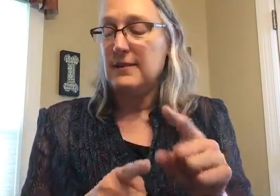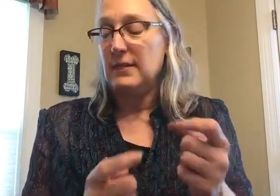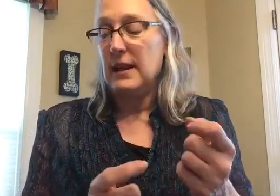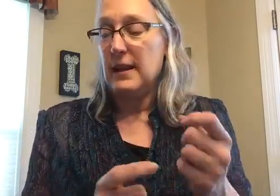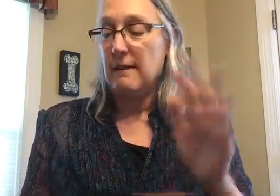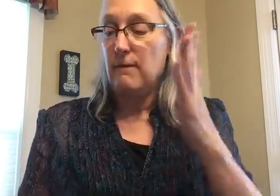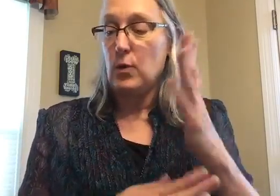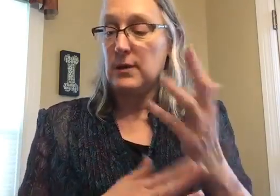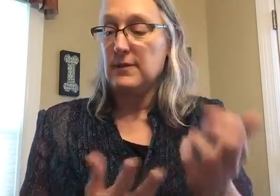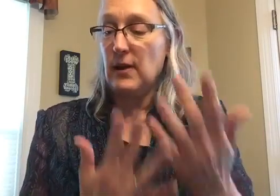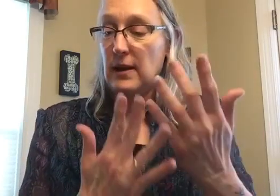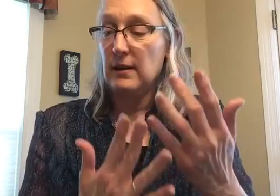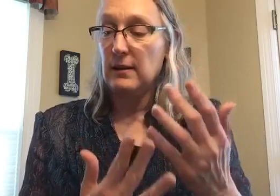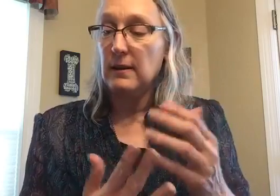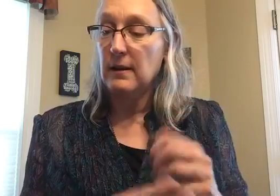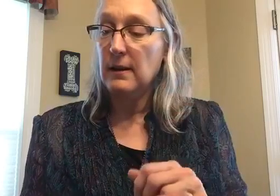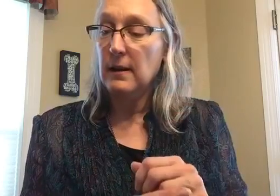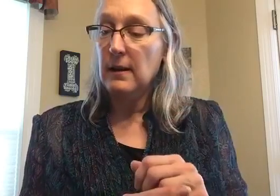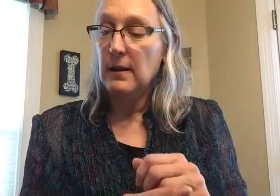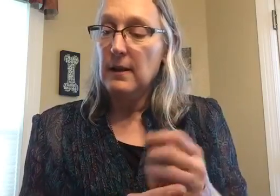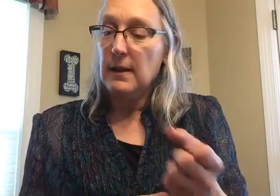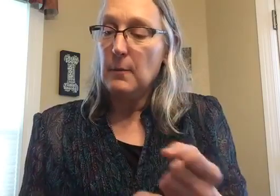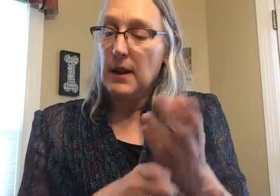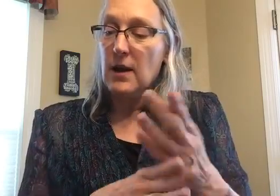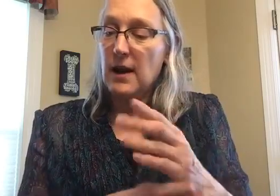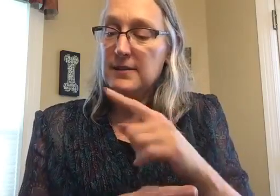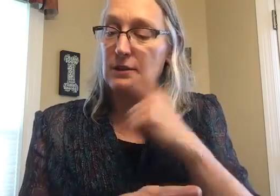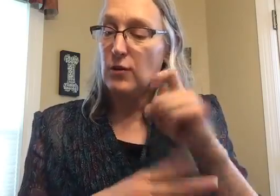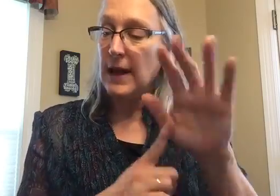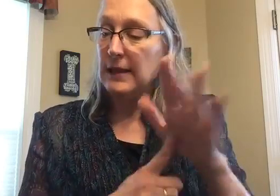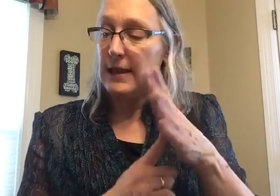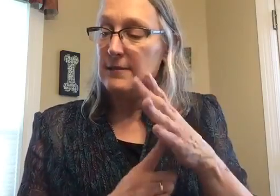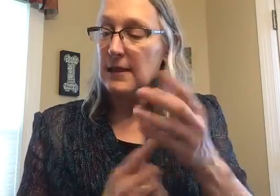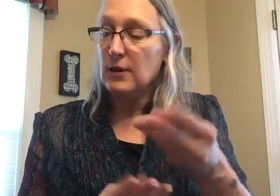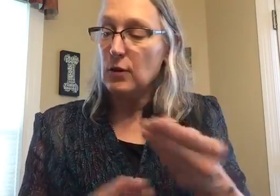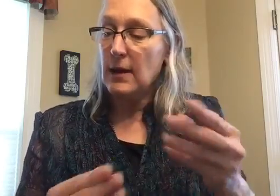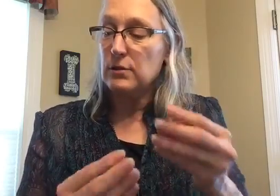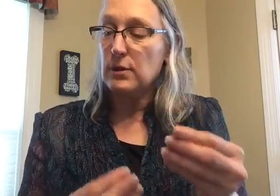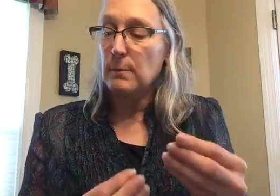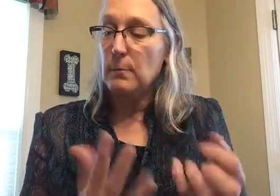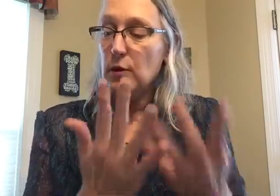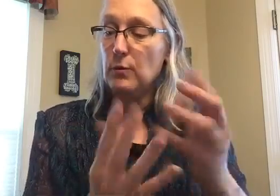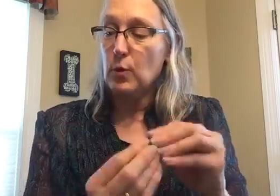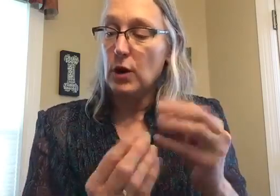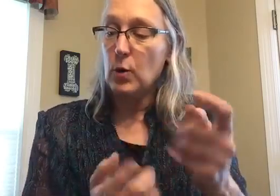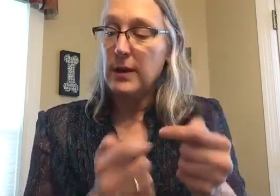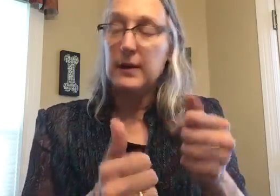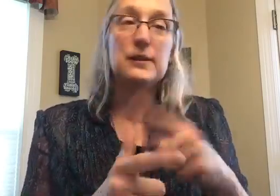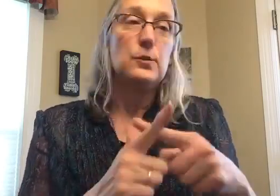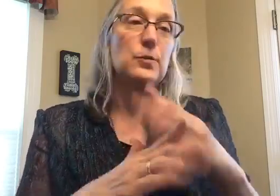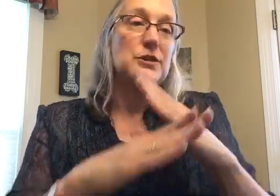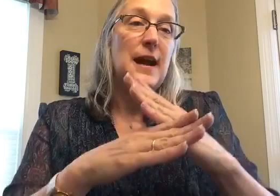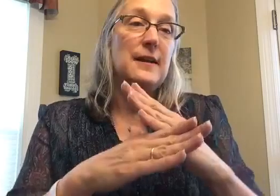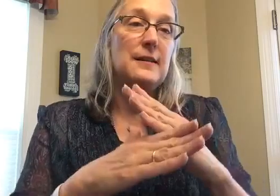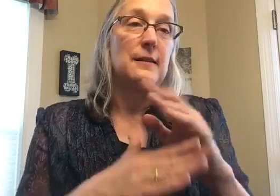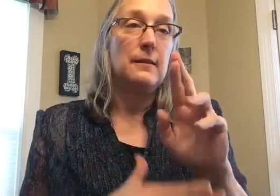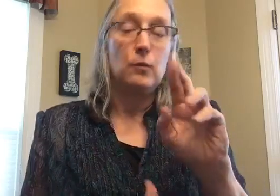like a forest fire that might cause the dried leaves on the ground to burn more quickly to protect the